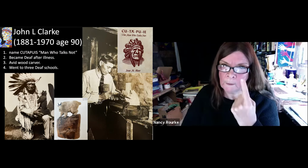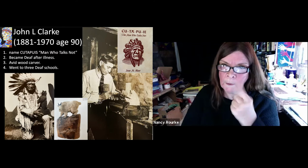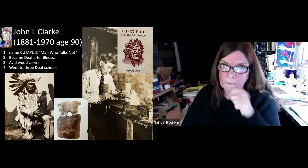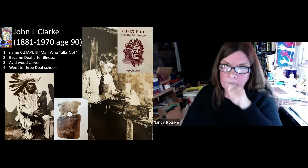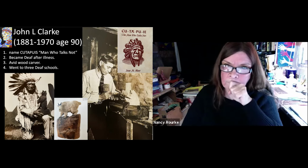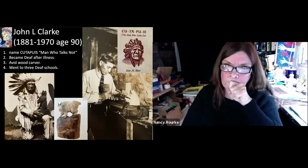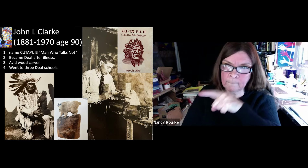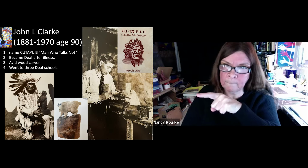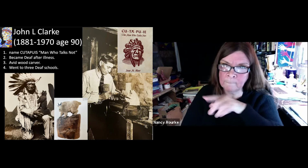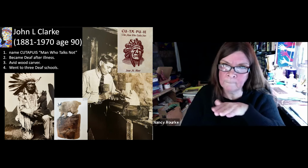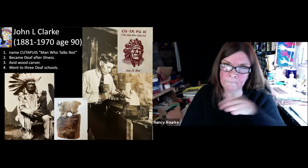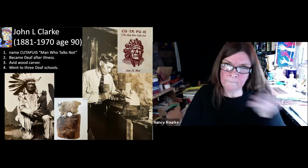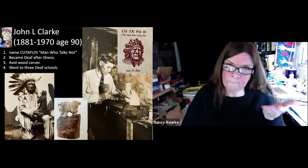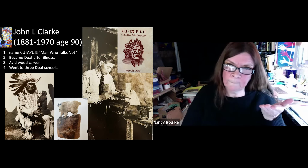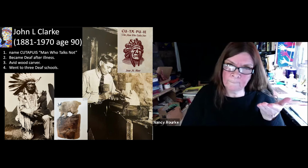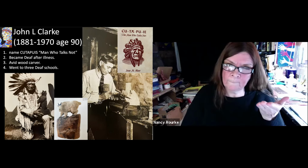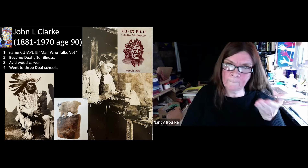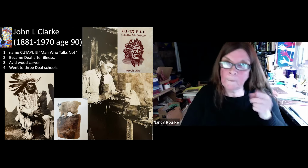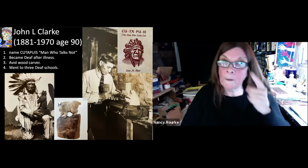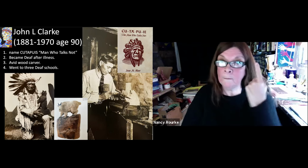And the sign for it. Is this here.